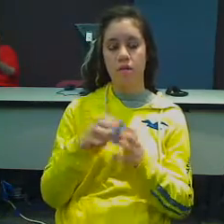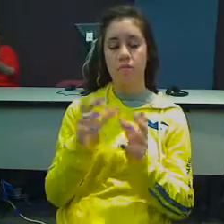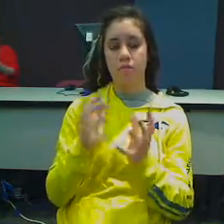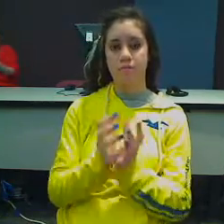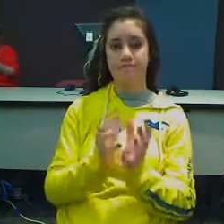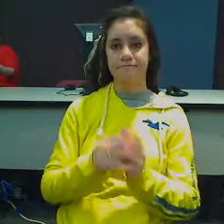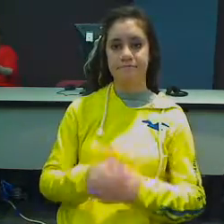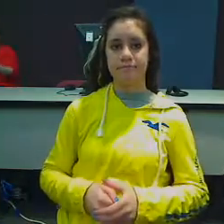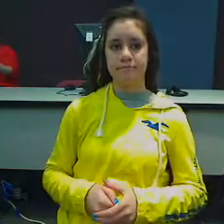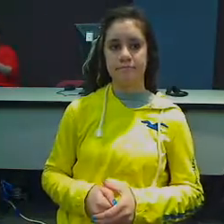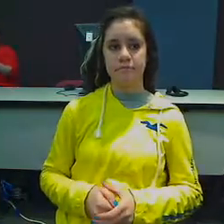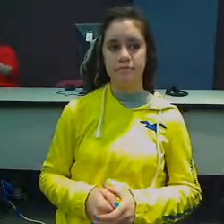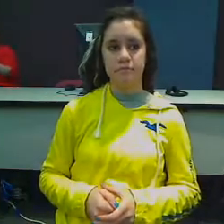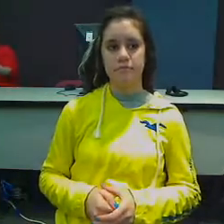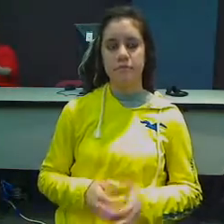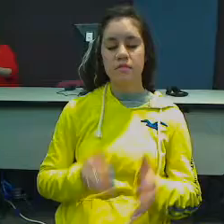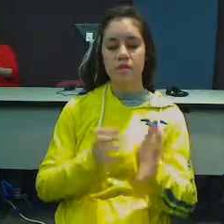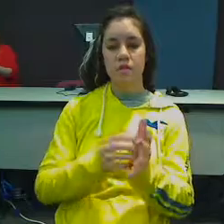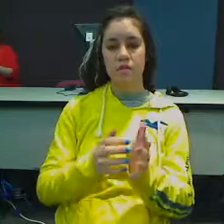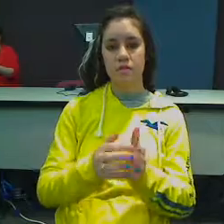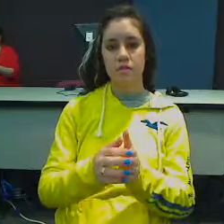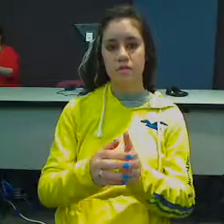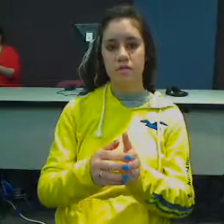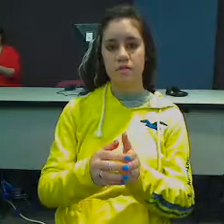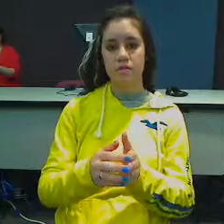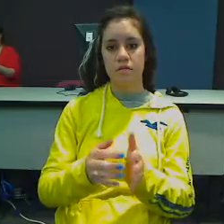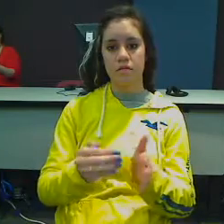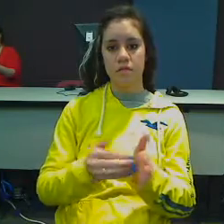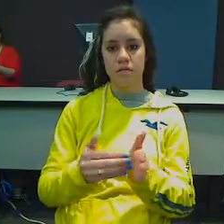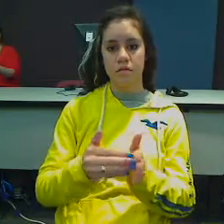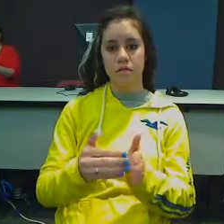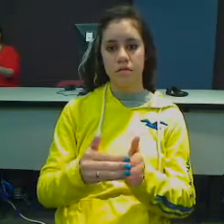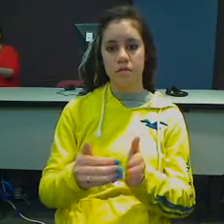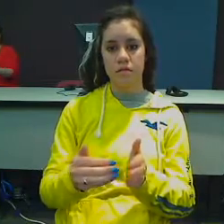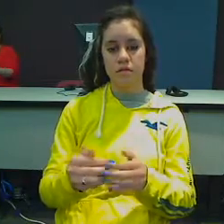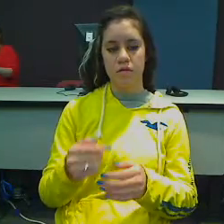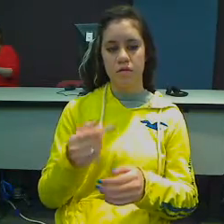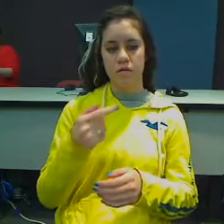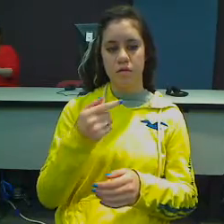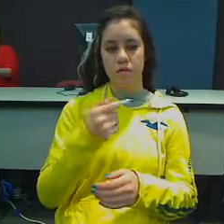are. If someone were to come up to me on campus and say,